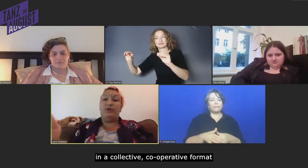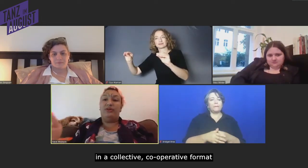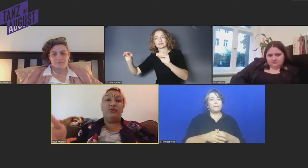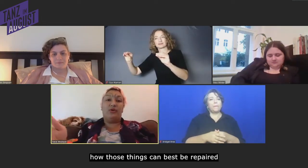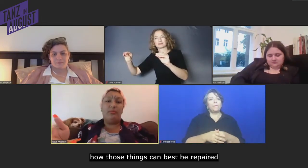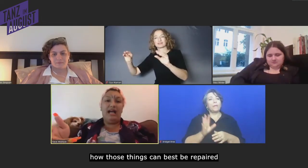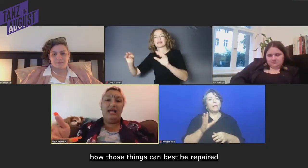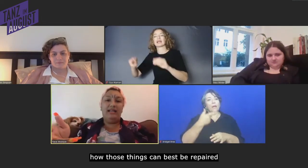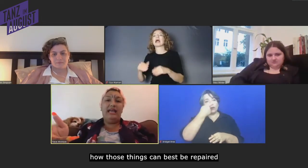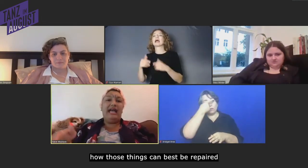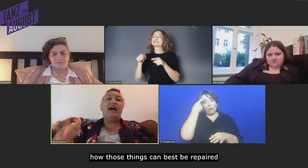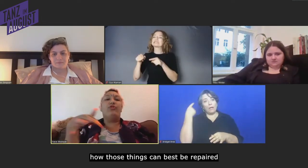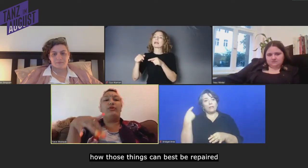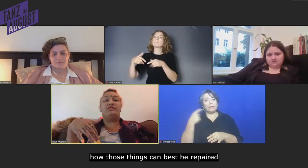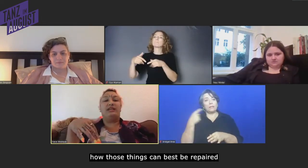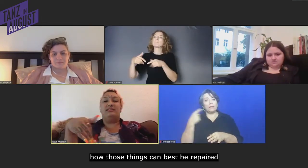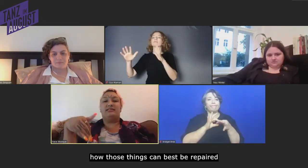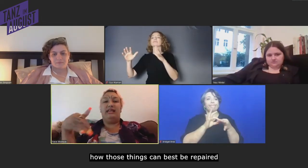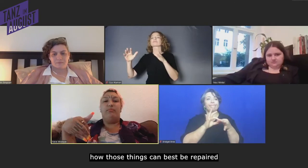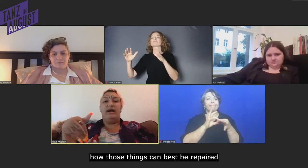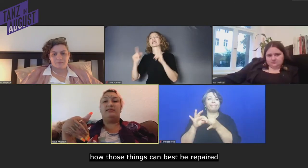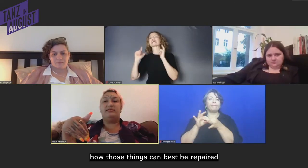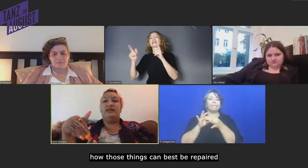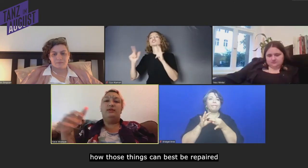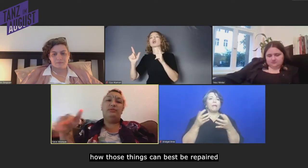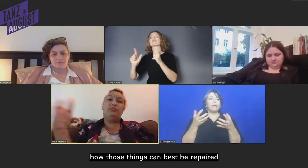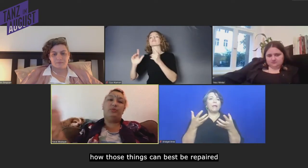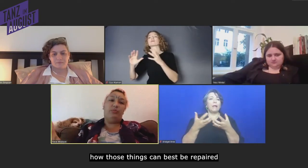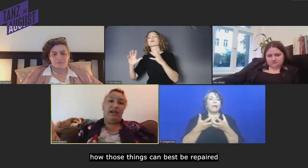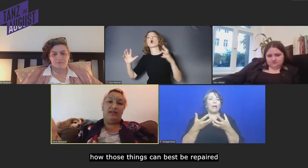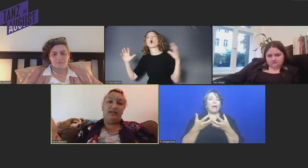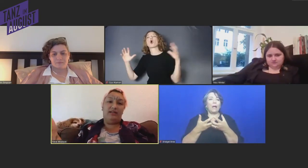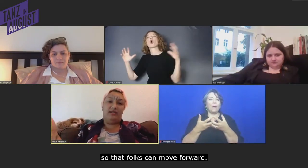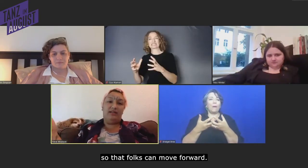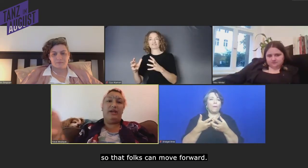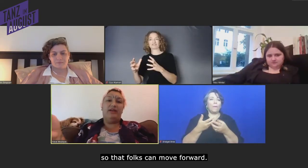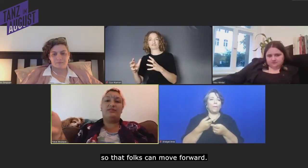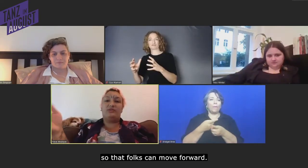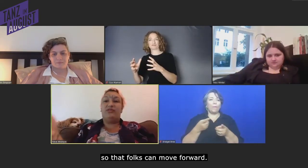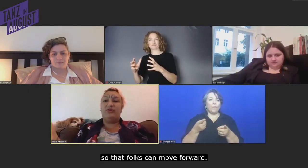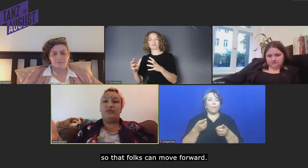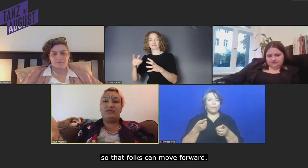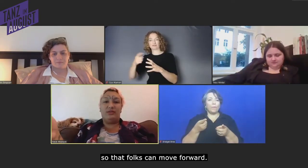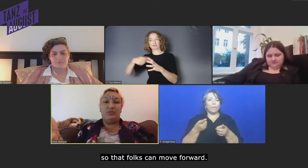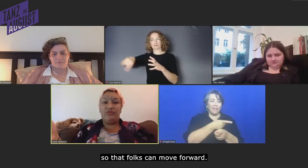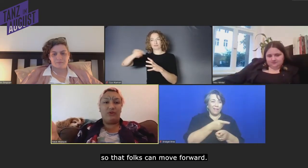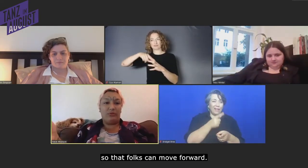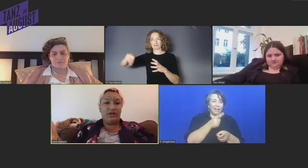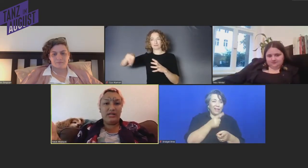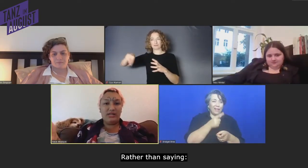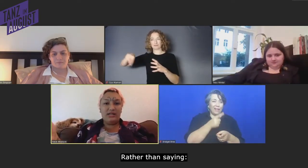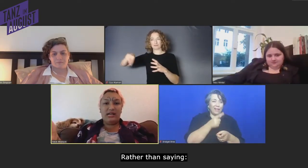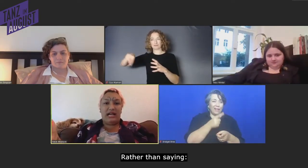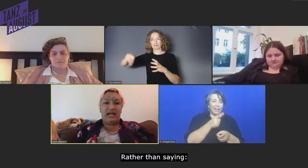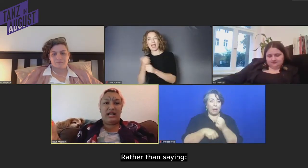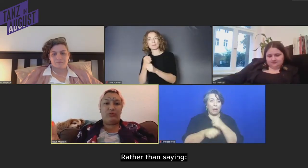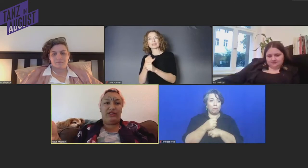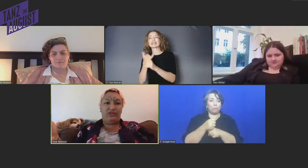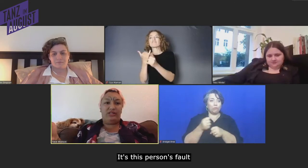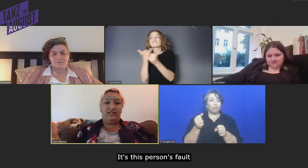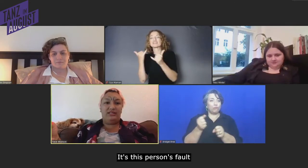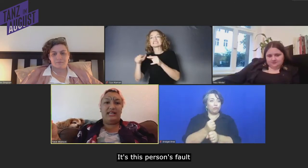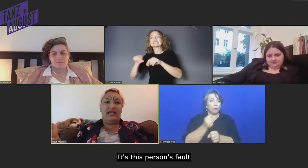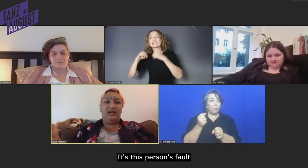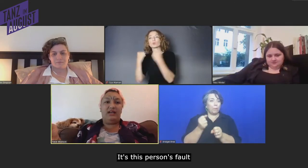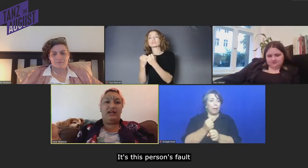cooperative format how those things can best be repaired so that folks can move forward. rather